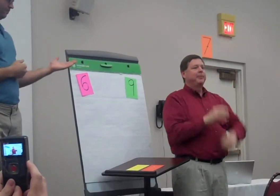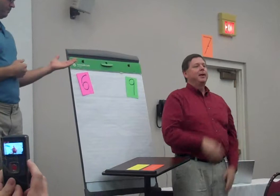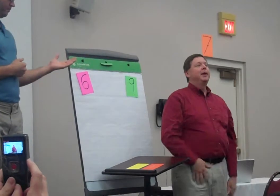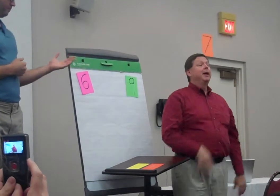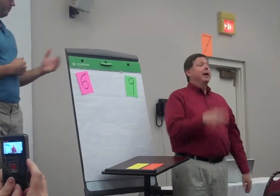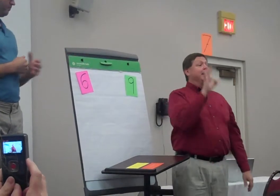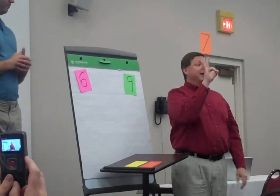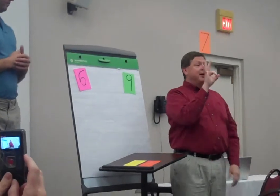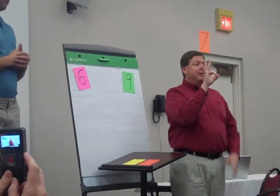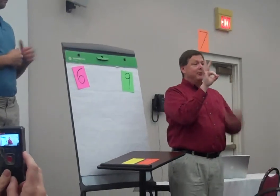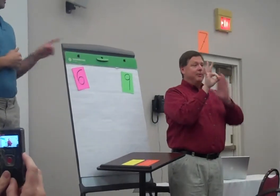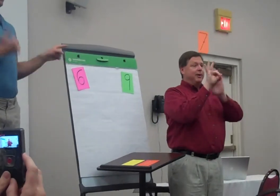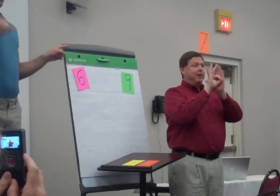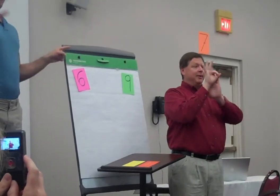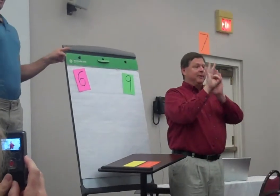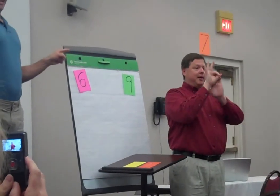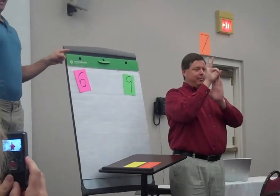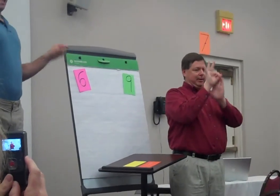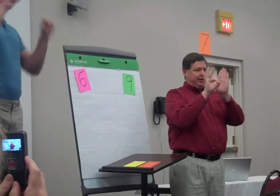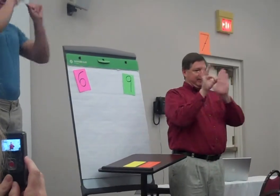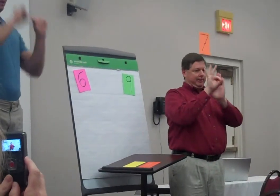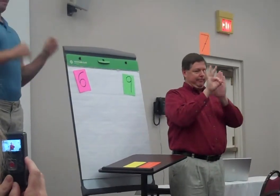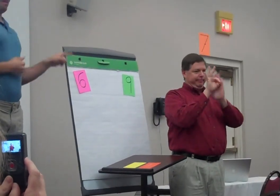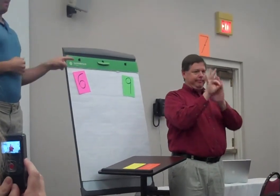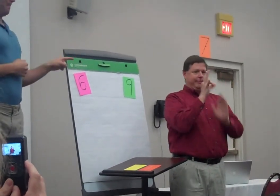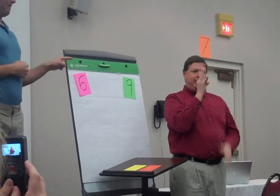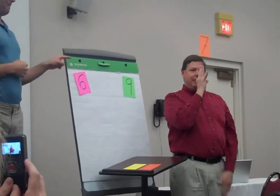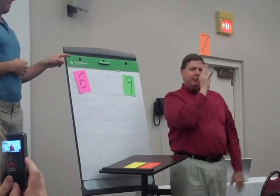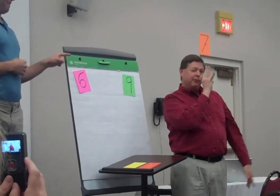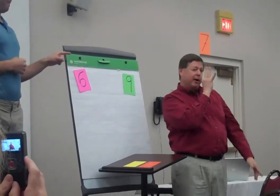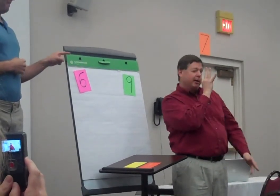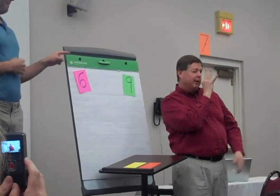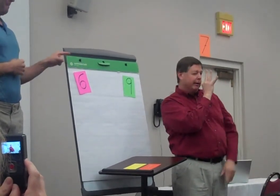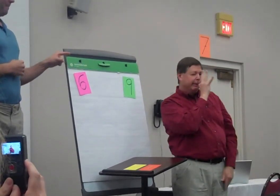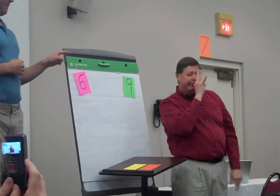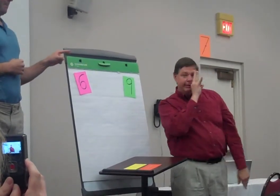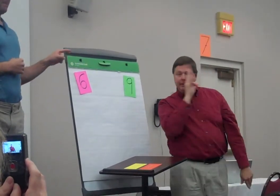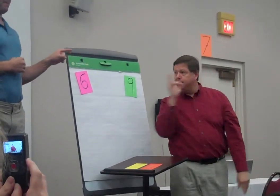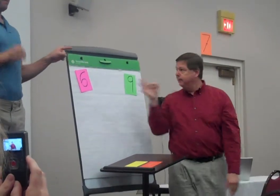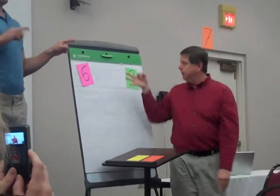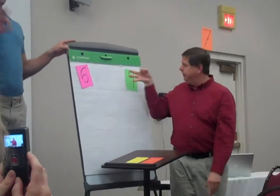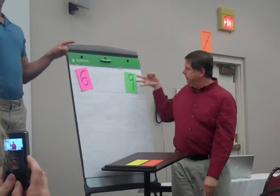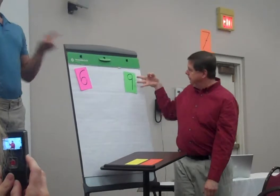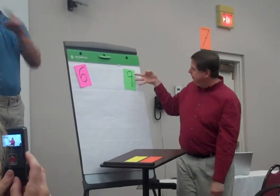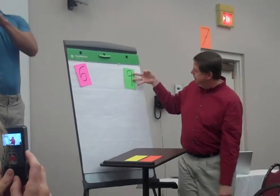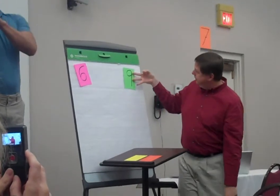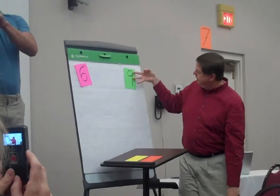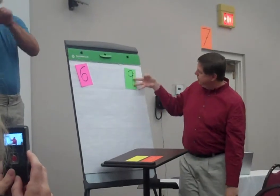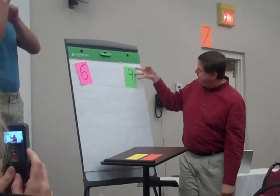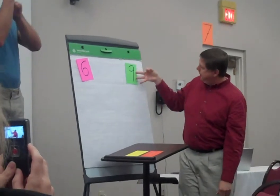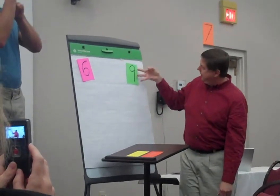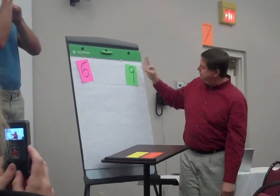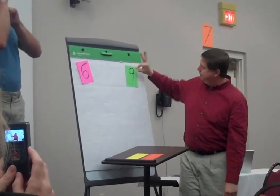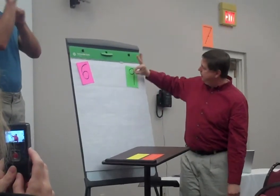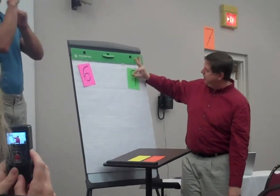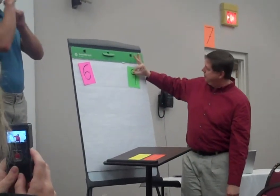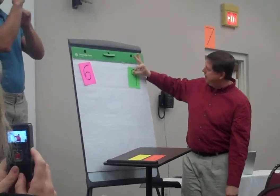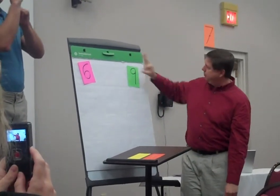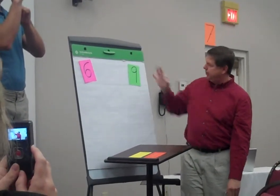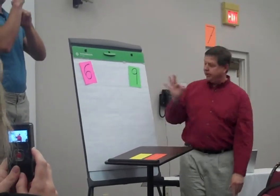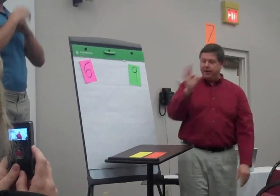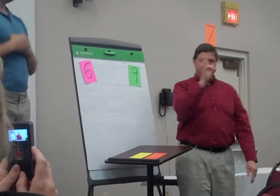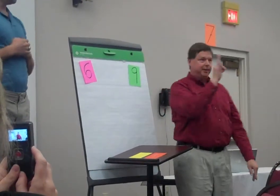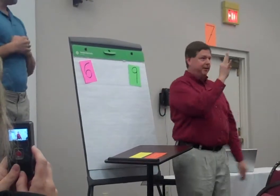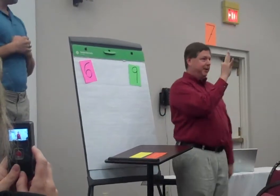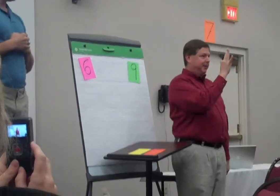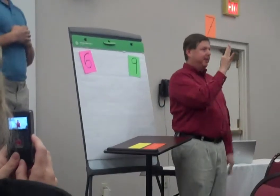the bottom. 9s are round on the side, but they sit, and then they're straight, right? I've got a straight edge, I've got a